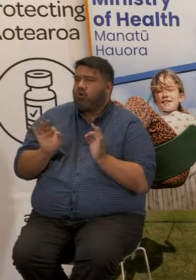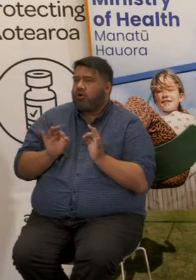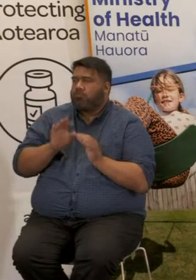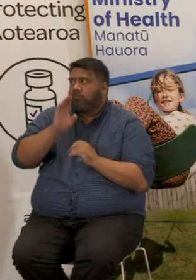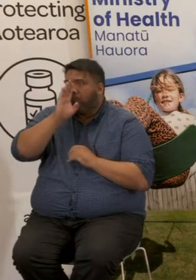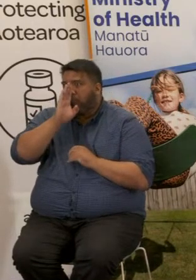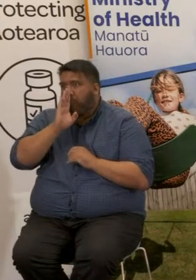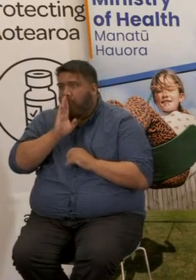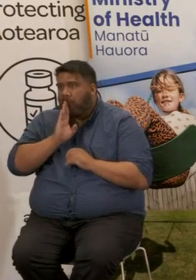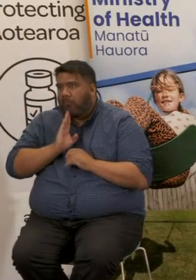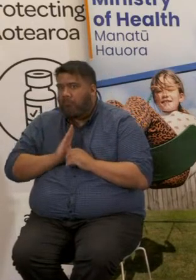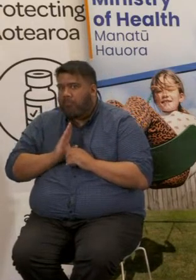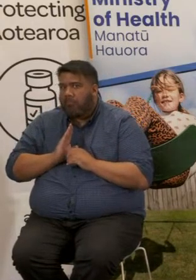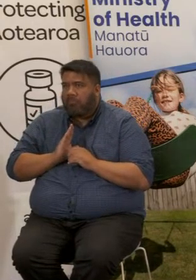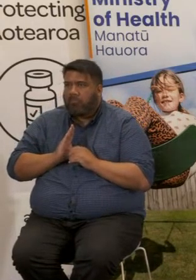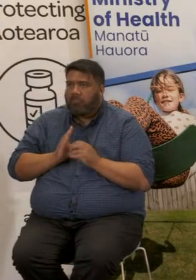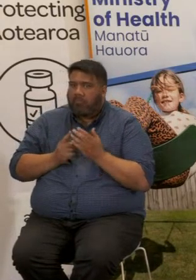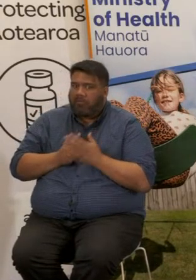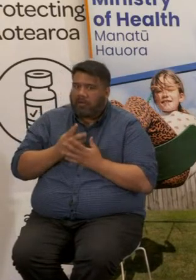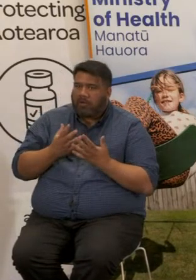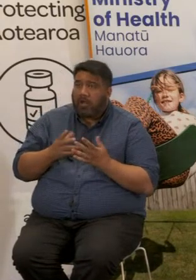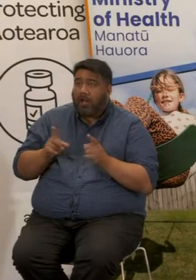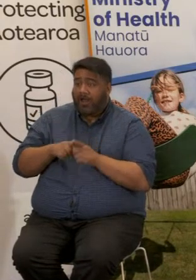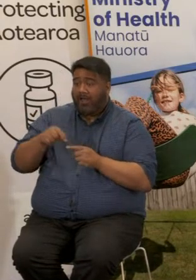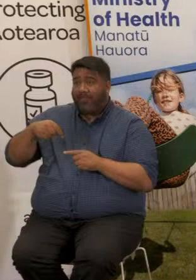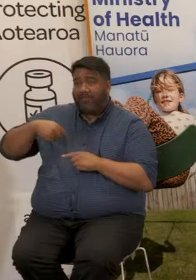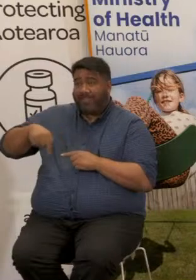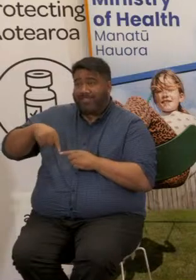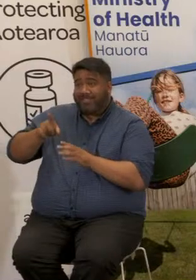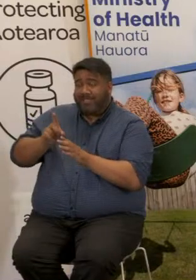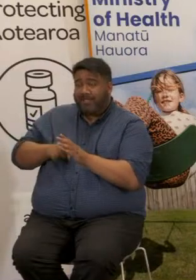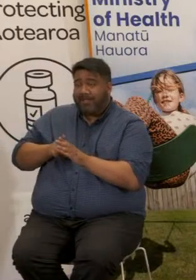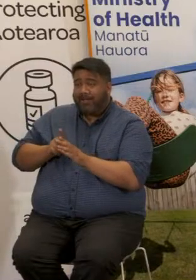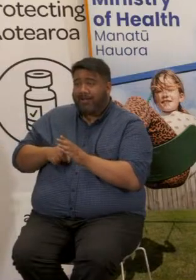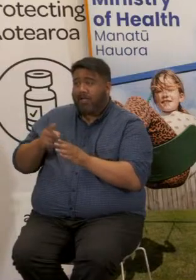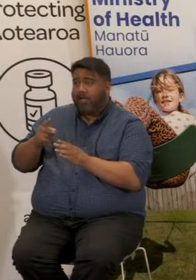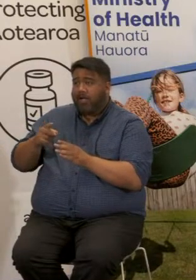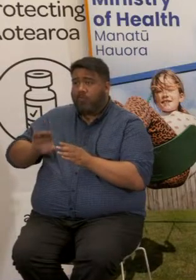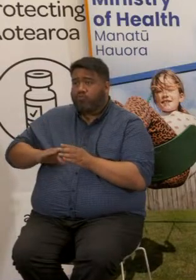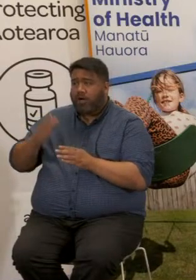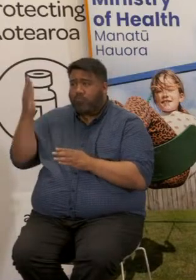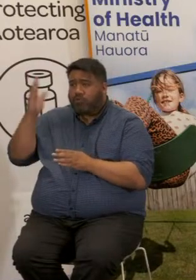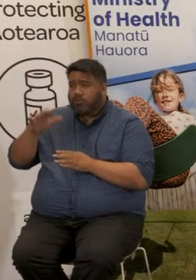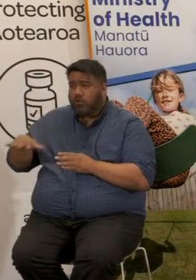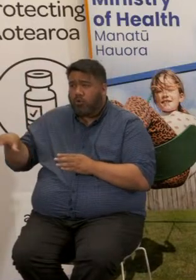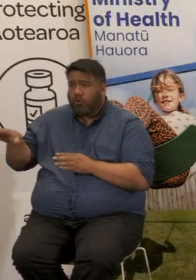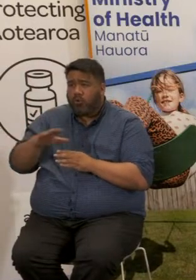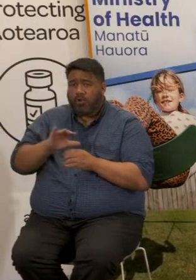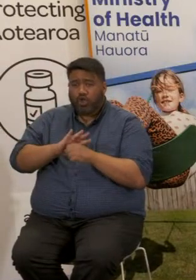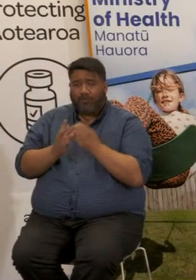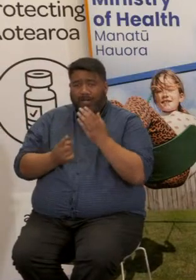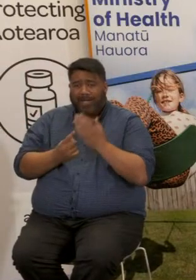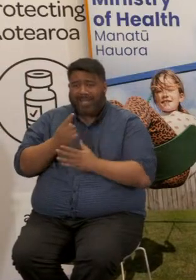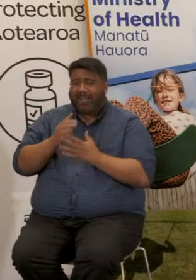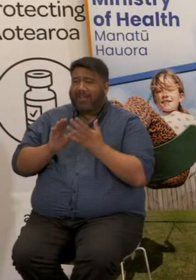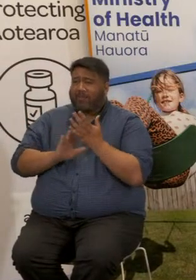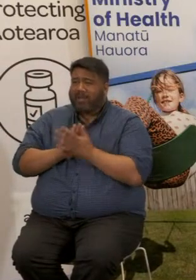in the primary schools this year, Matatini for the primary schools was cancelled because of COVID, and there are kids all over the country that have